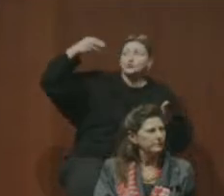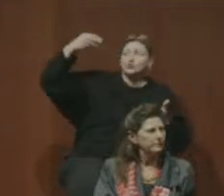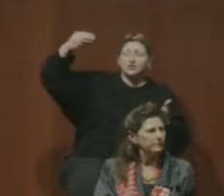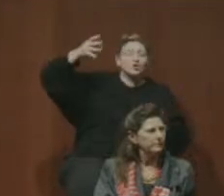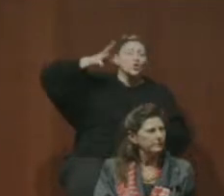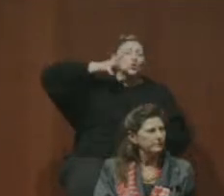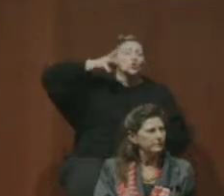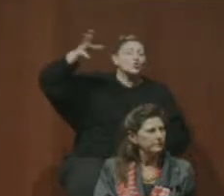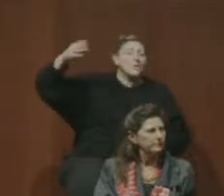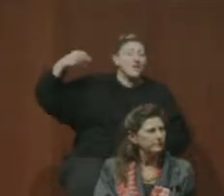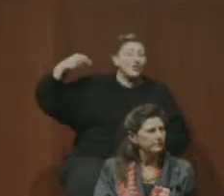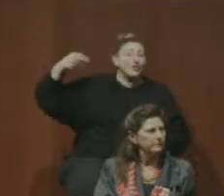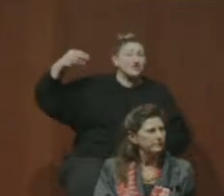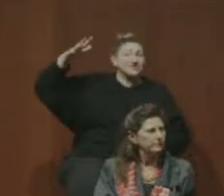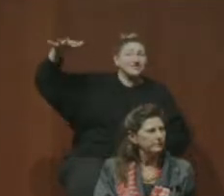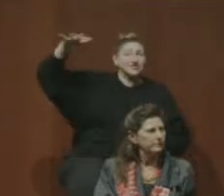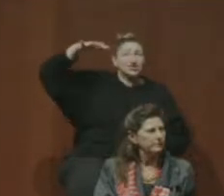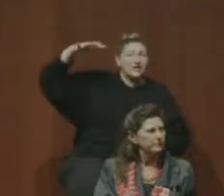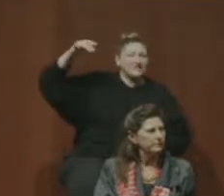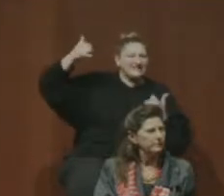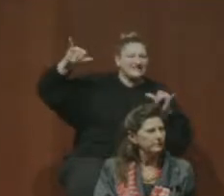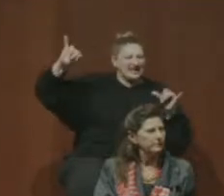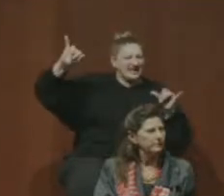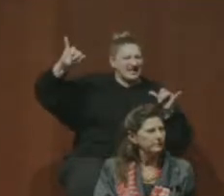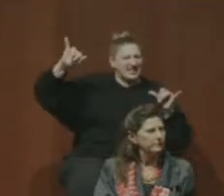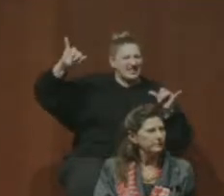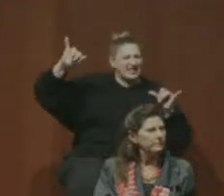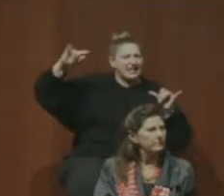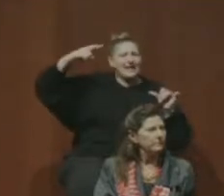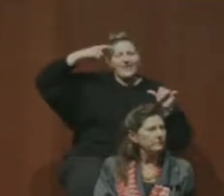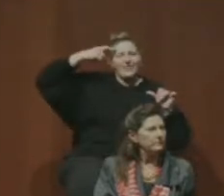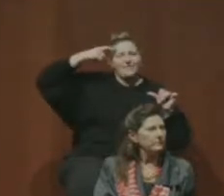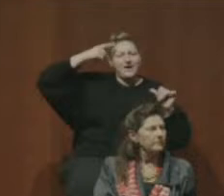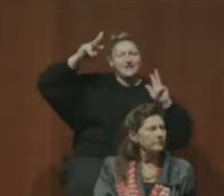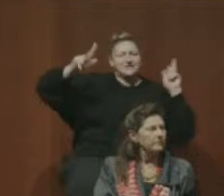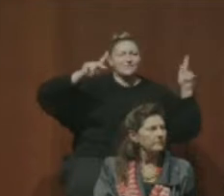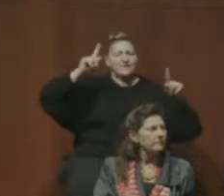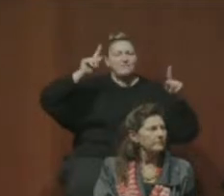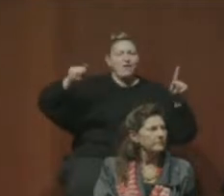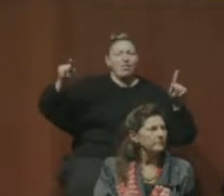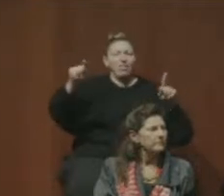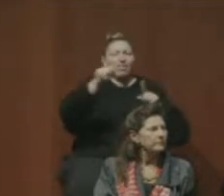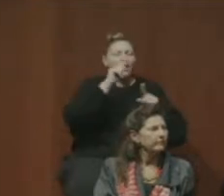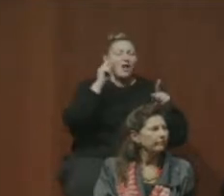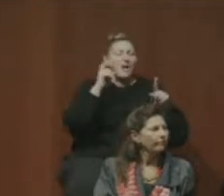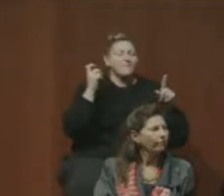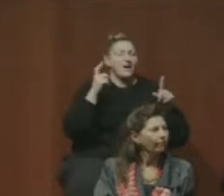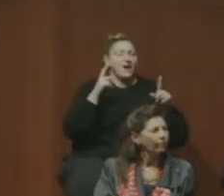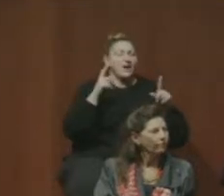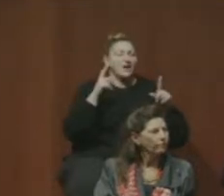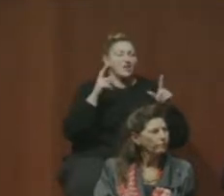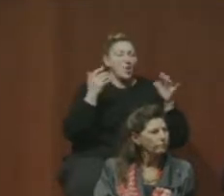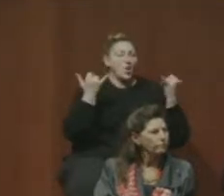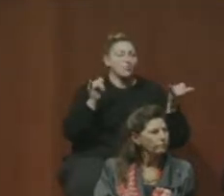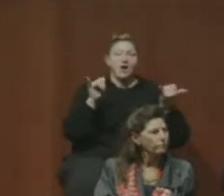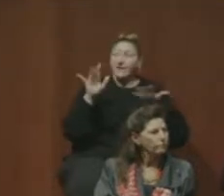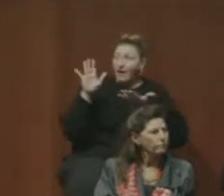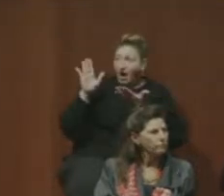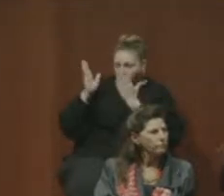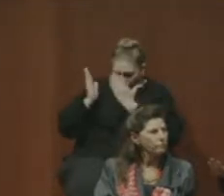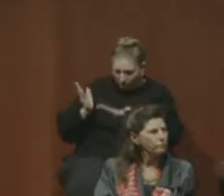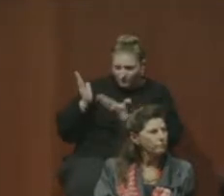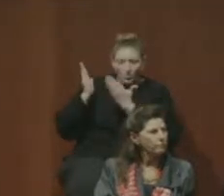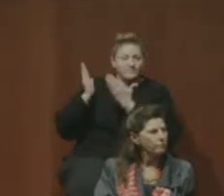grandmother's generation is still sort of in the minds of certain people. But I do feel like increasingly we're paying homage